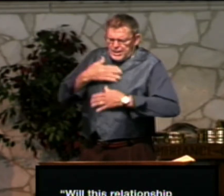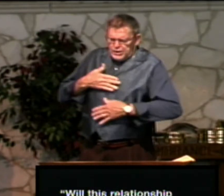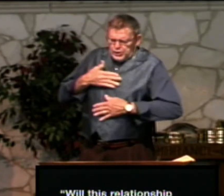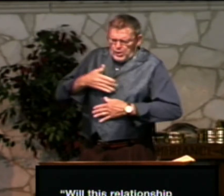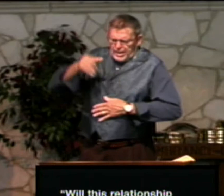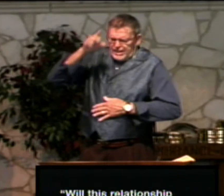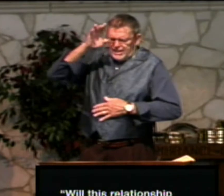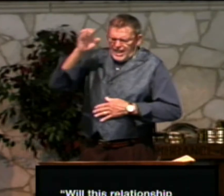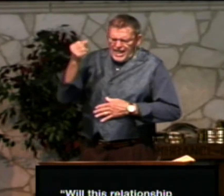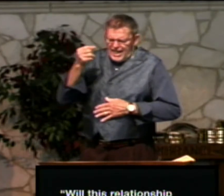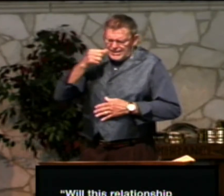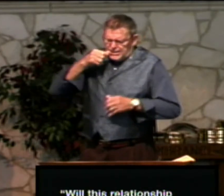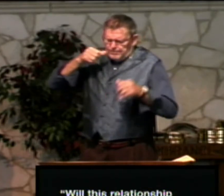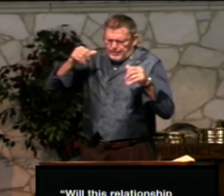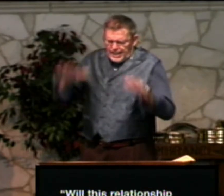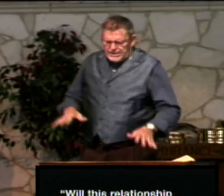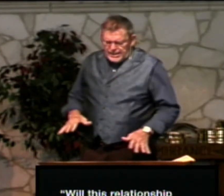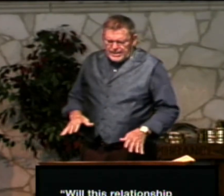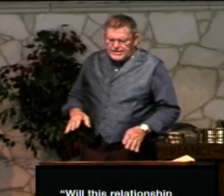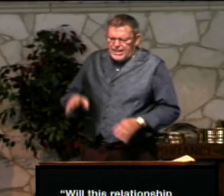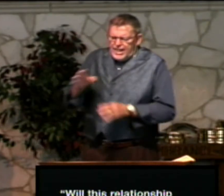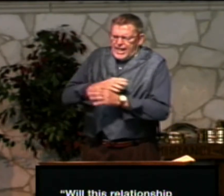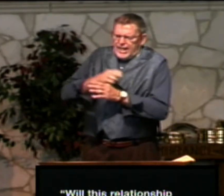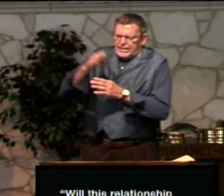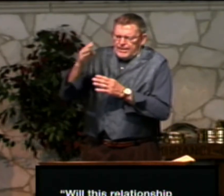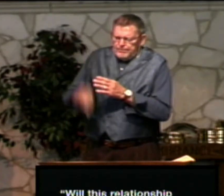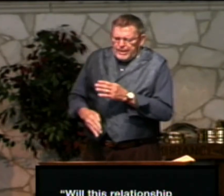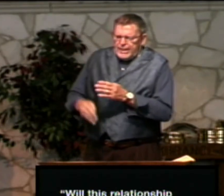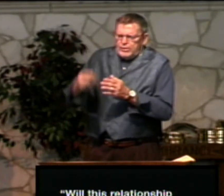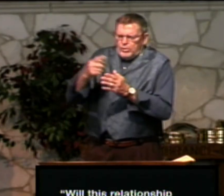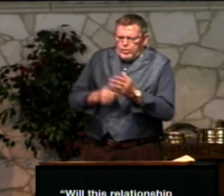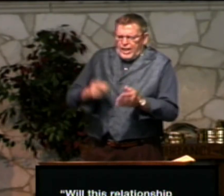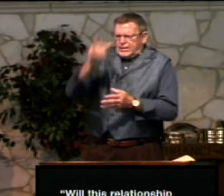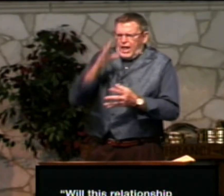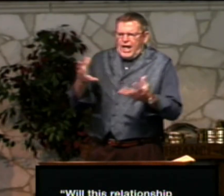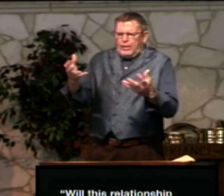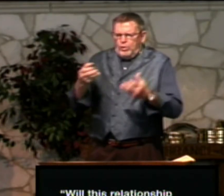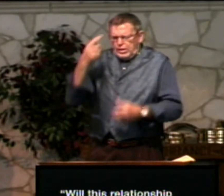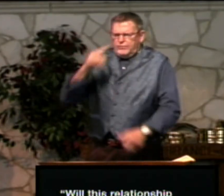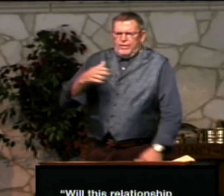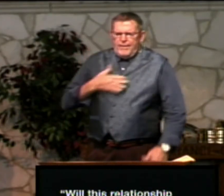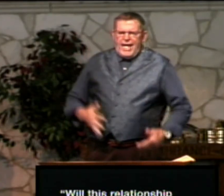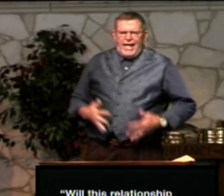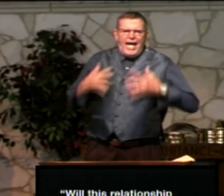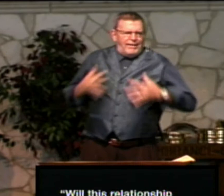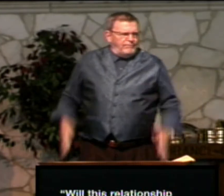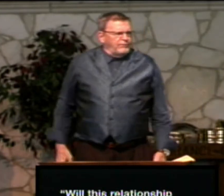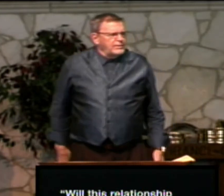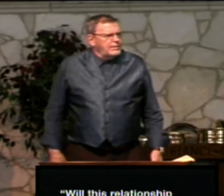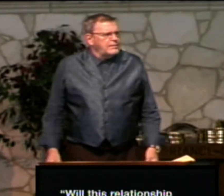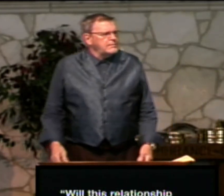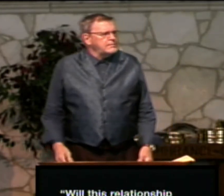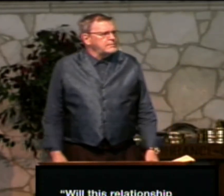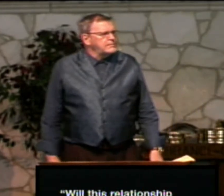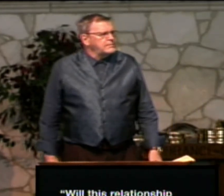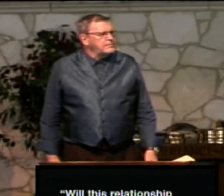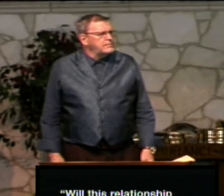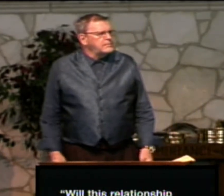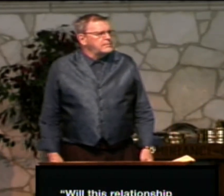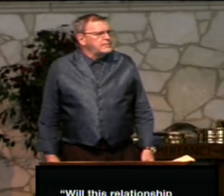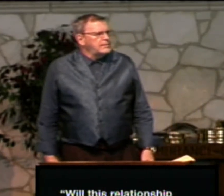make me enjoy God's blessings and complete what God wants for my life?